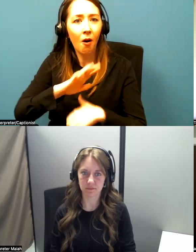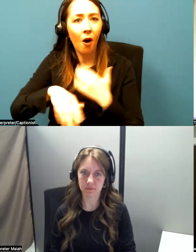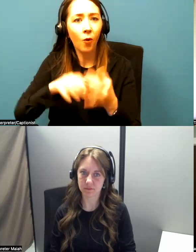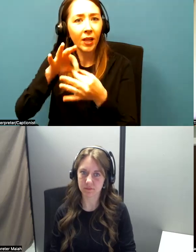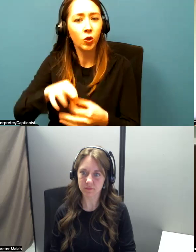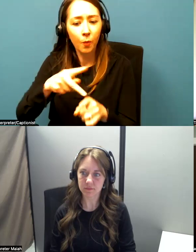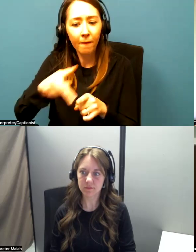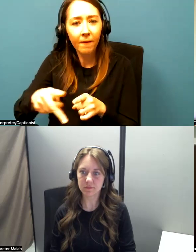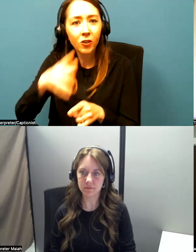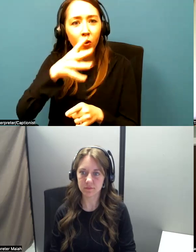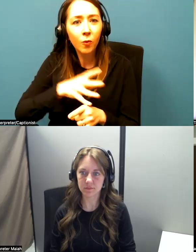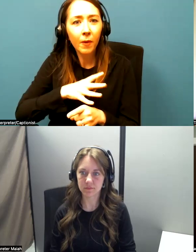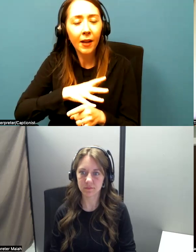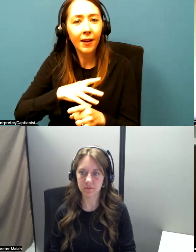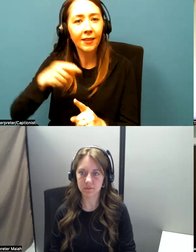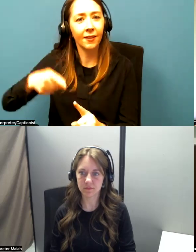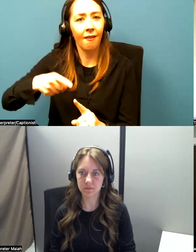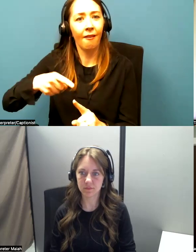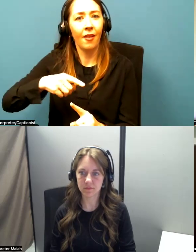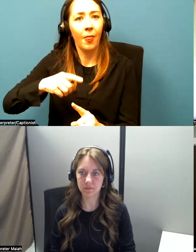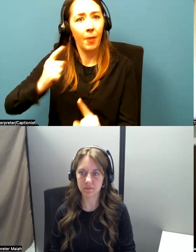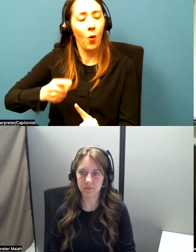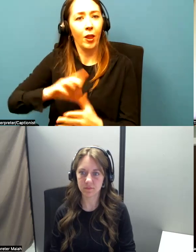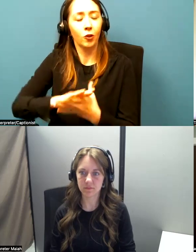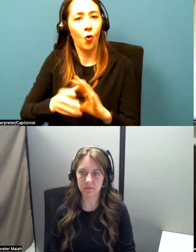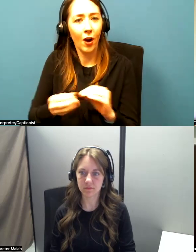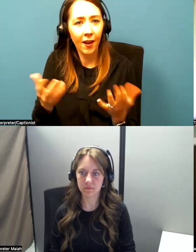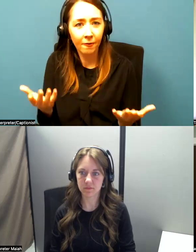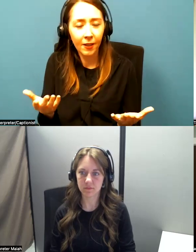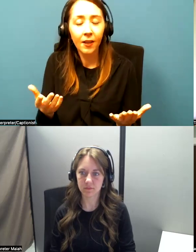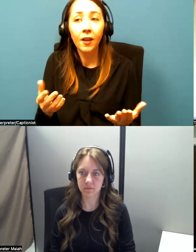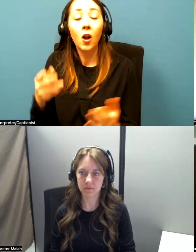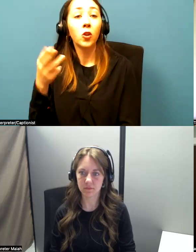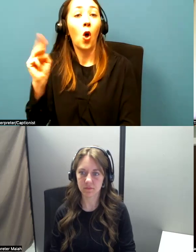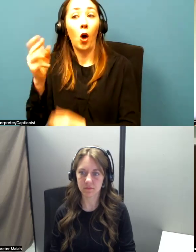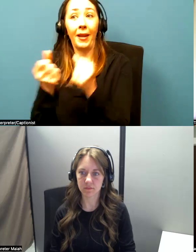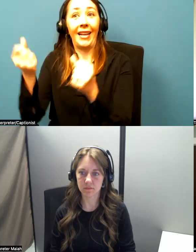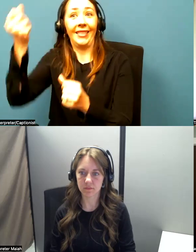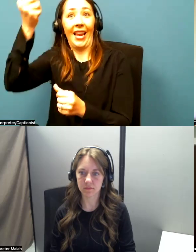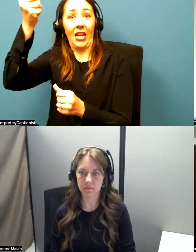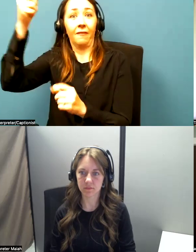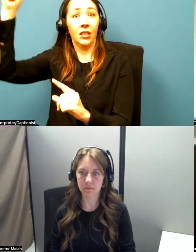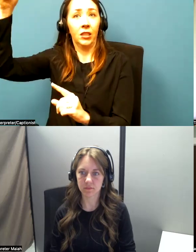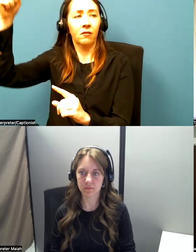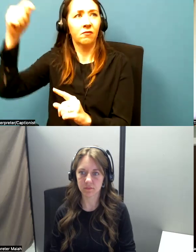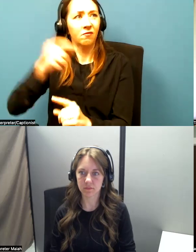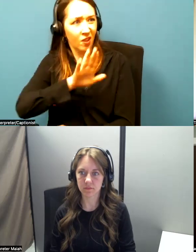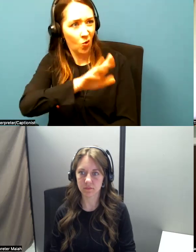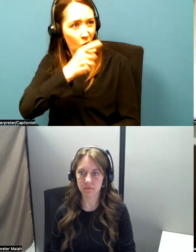women, these stories. And the Hallmark executives immediately said, "You're